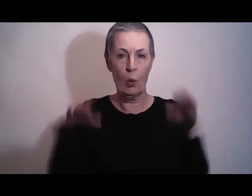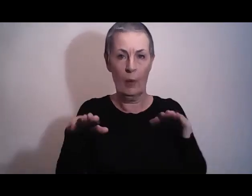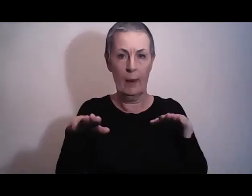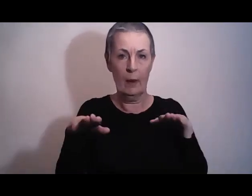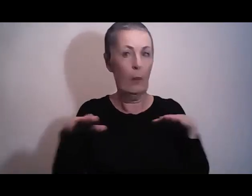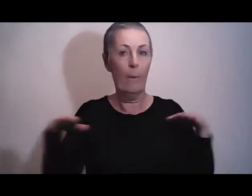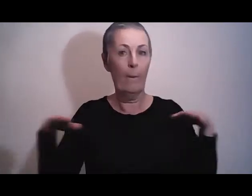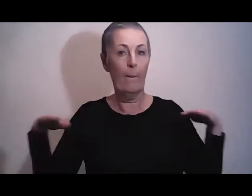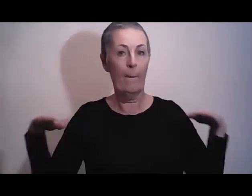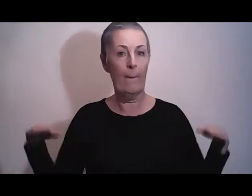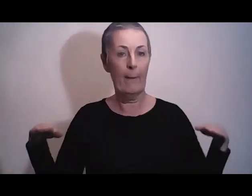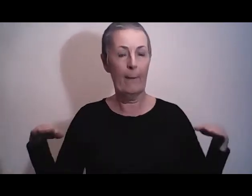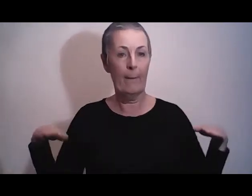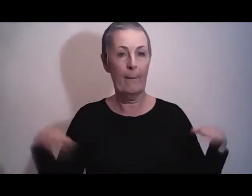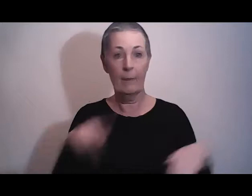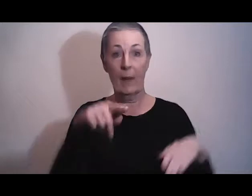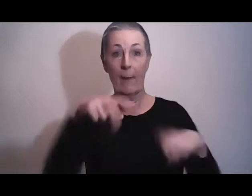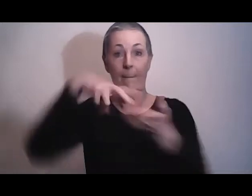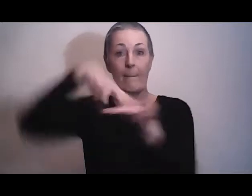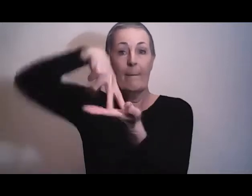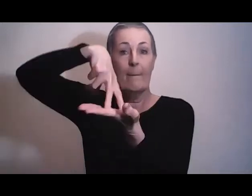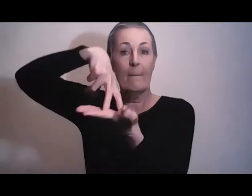and then just sitting down.